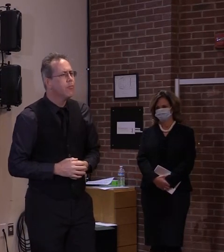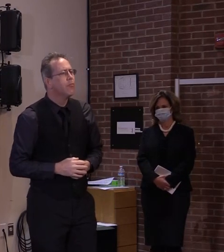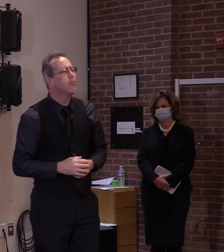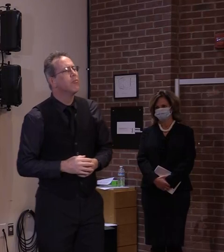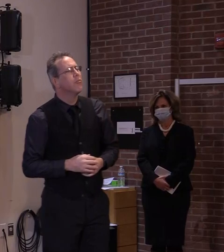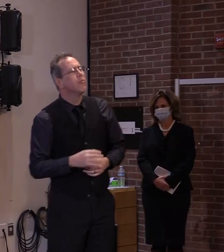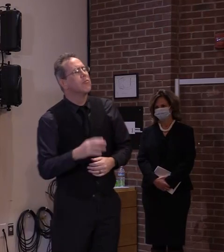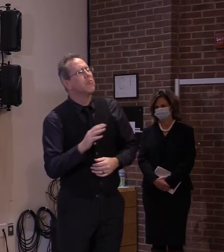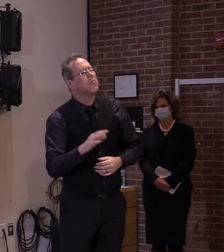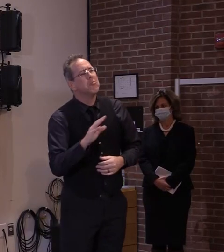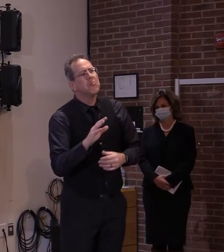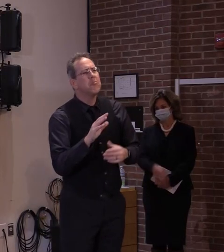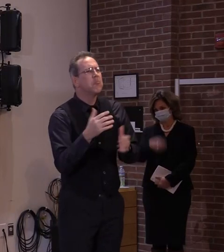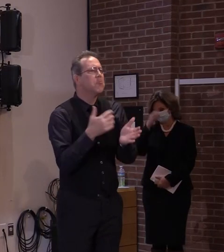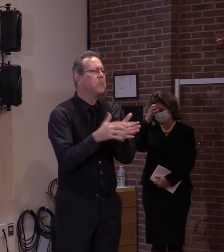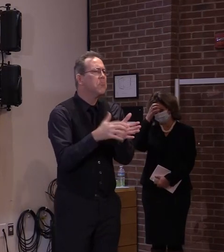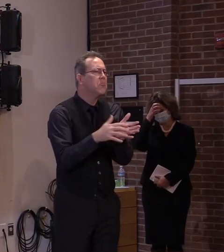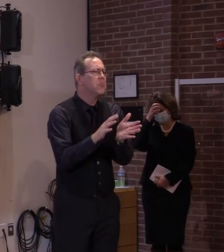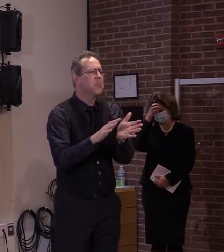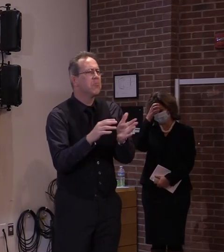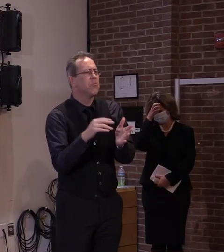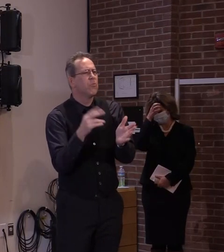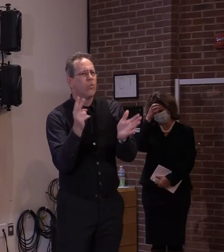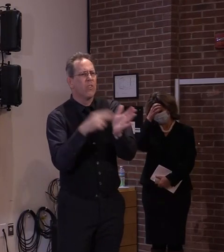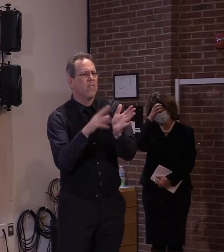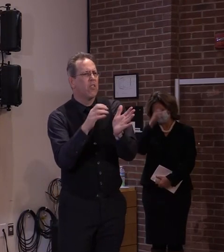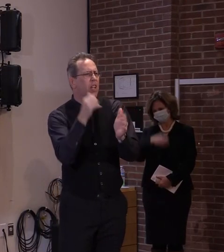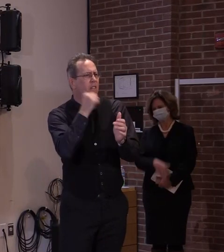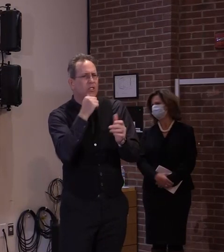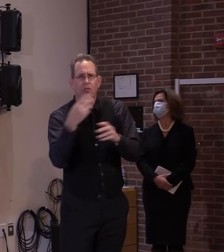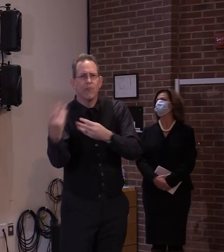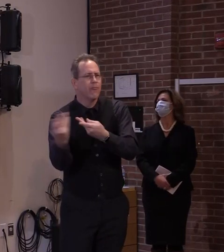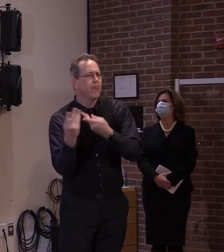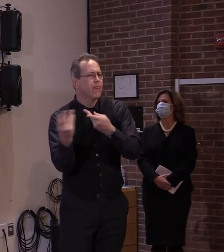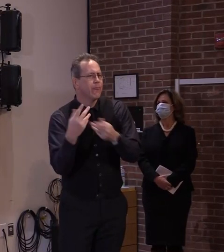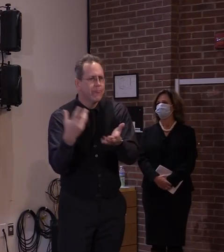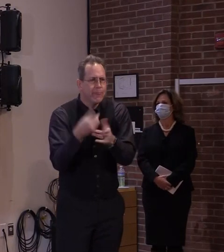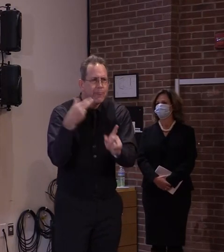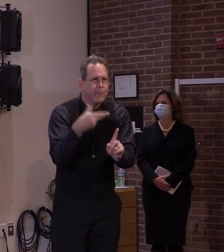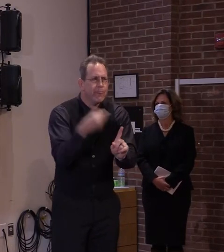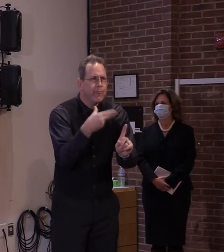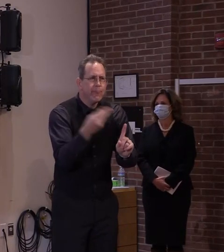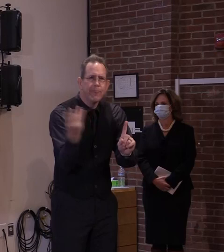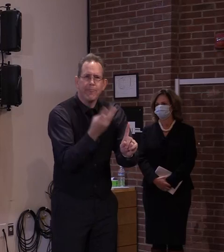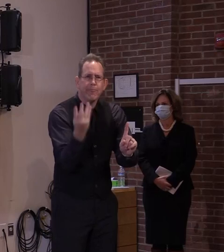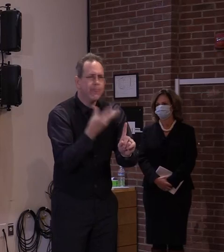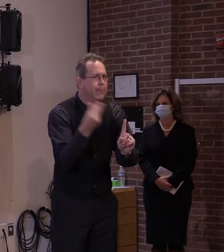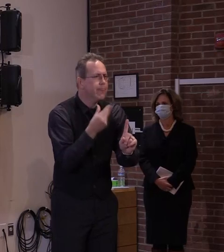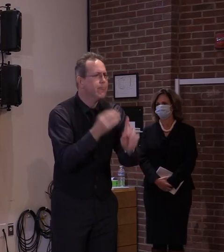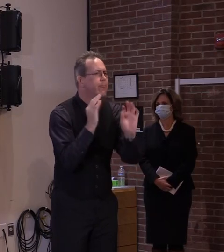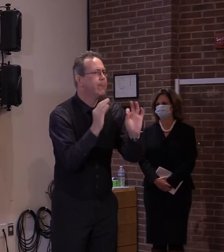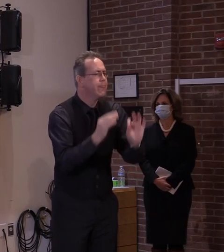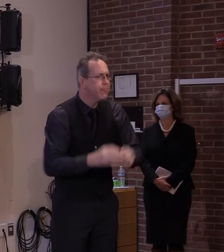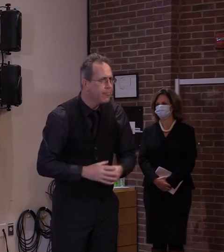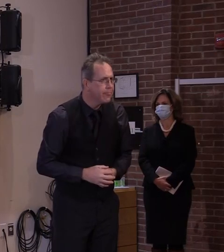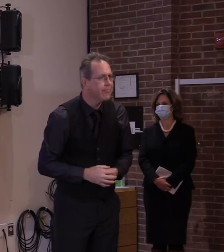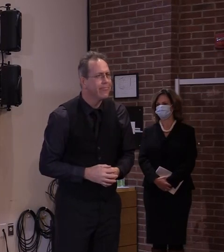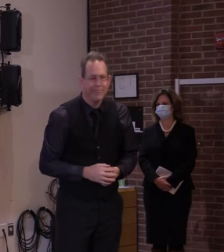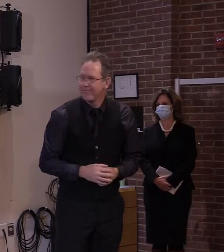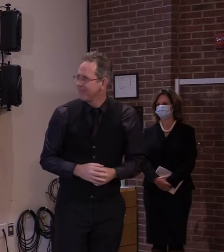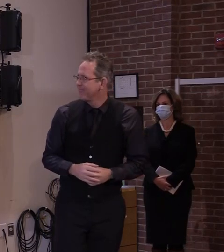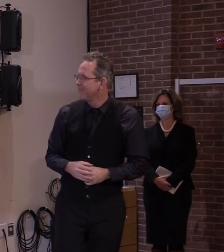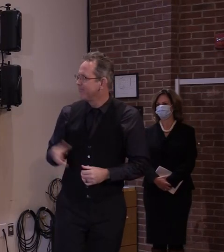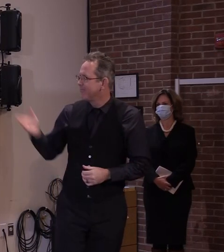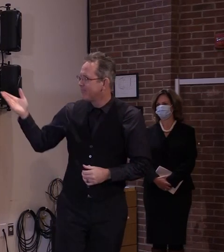2,500 or 2,600 Vermonters every day getting their booster shot, so that's great progress. But at the same time, we're estimating just under 200,000 Vermonters